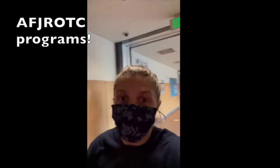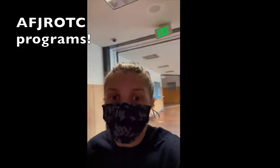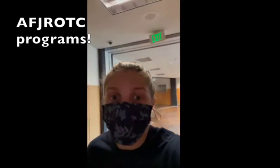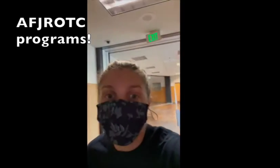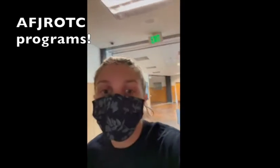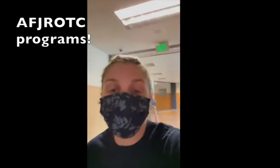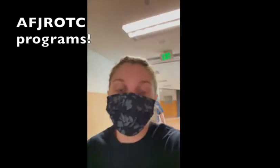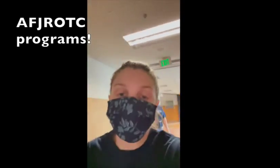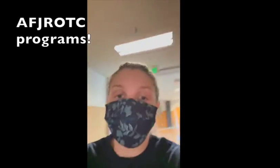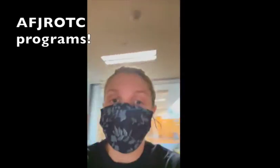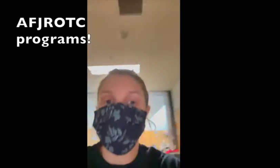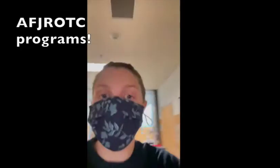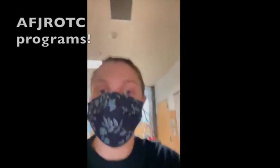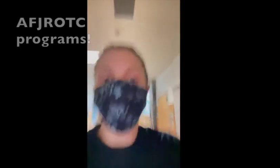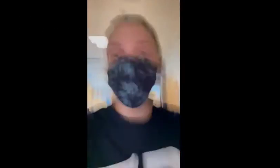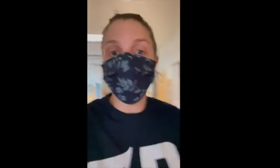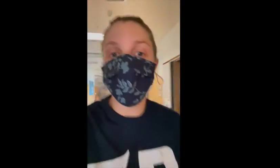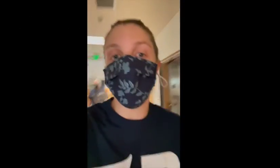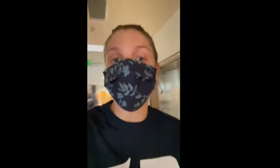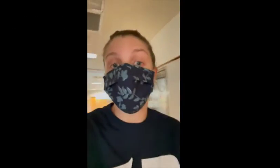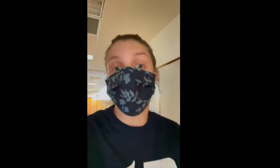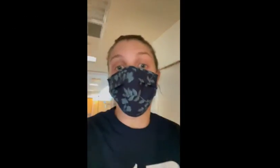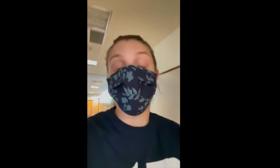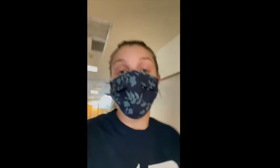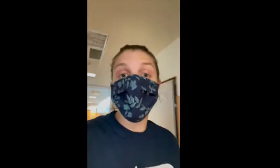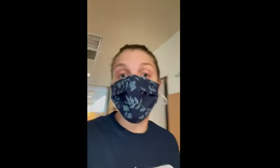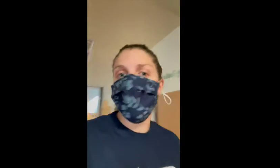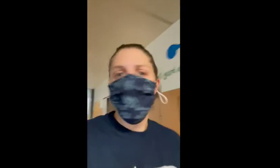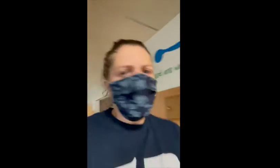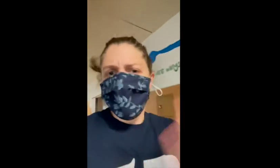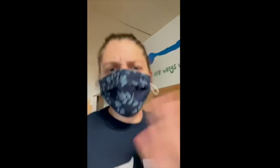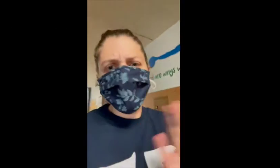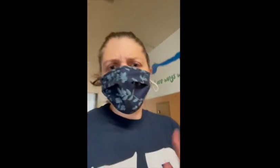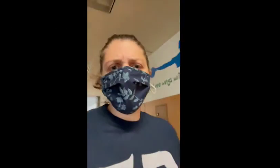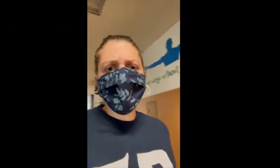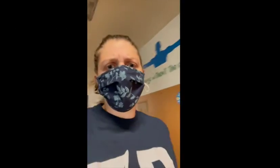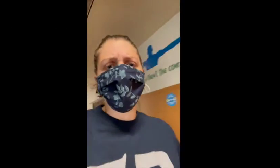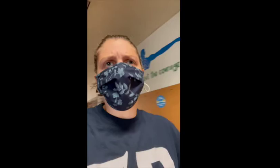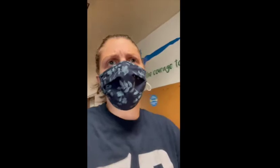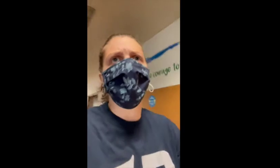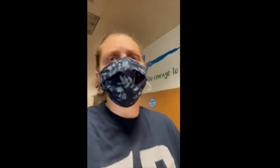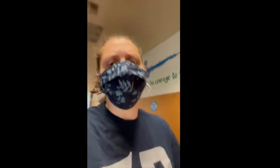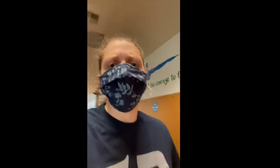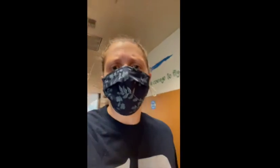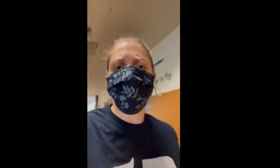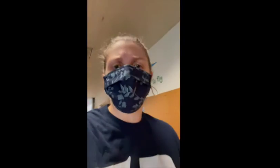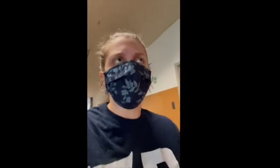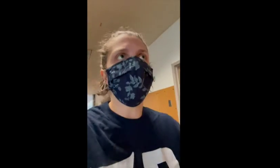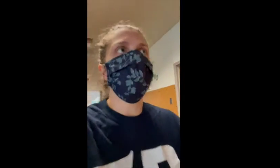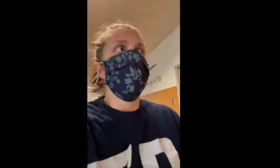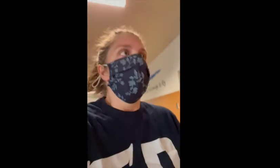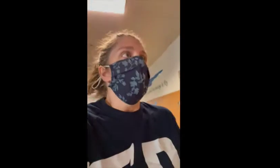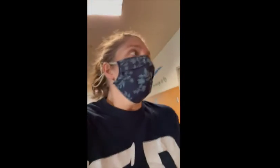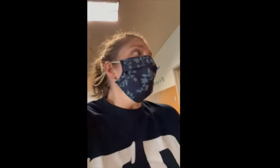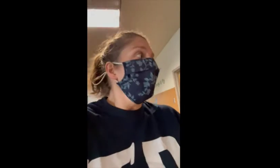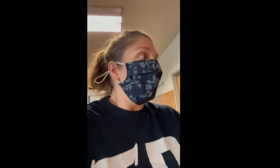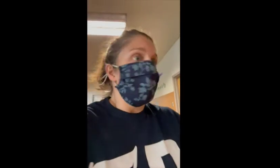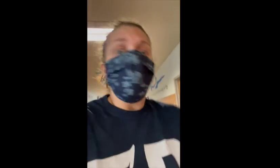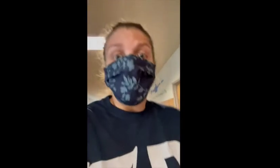where you can get experiences that will help you if you're just in going to the military, but there's no military requirement. So you don't have to feel like you have to make